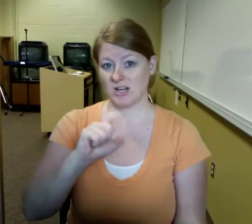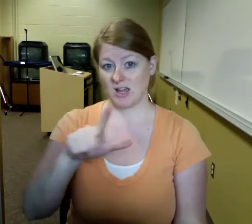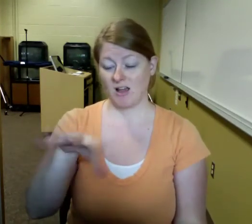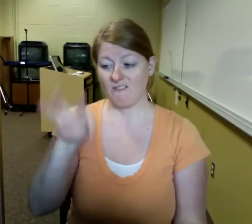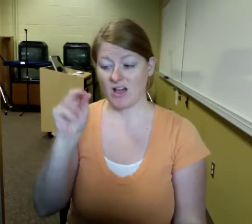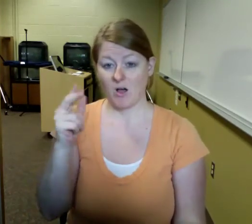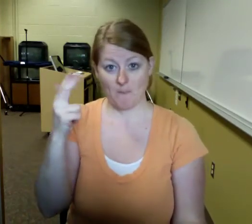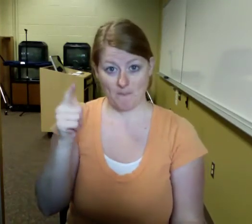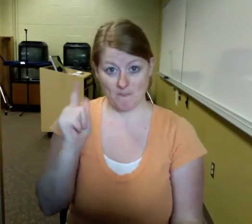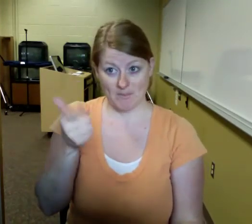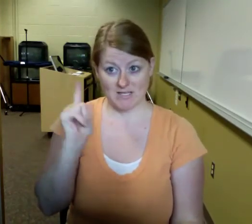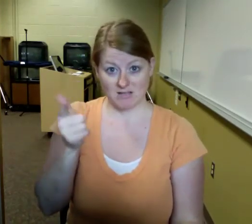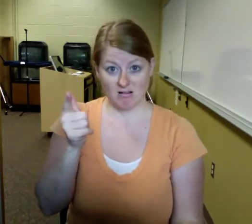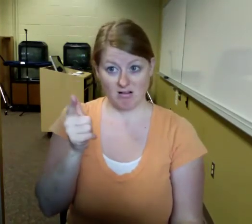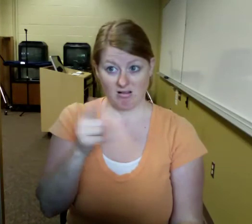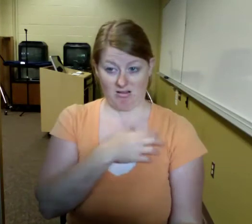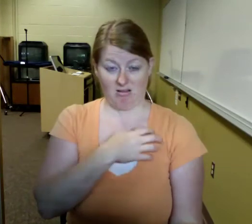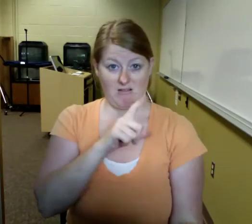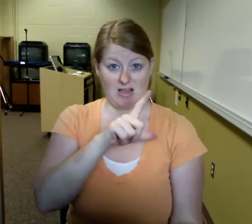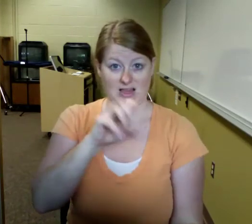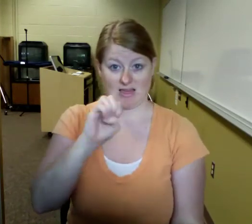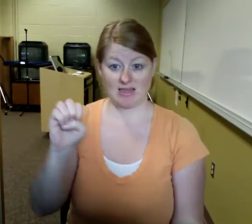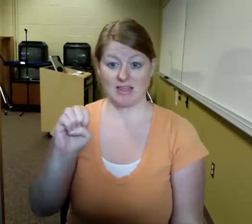That Officer Lee talked with the Officer Bright by radio